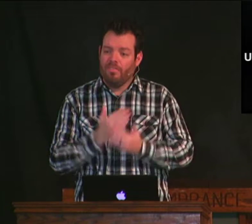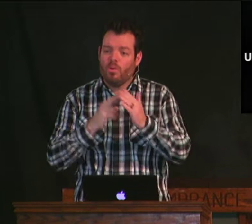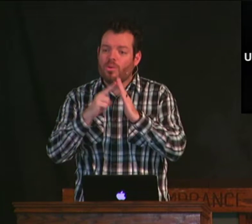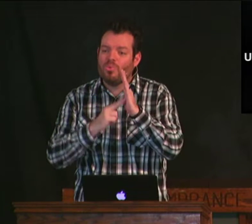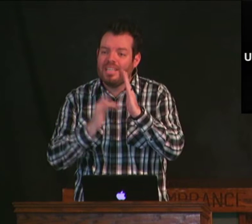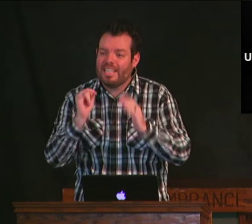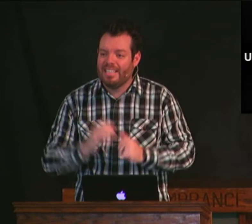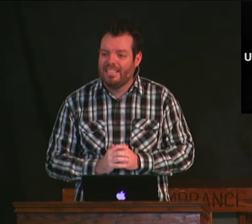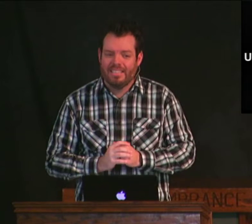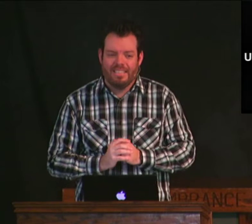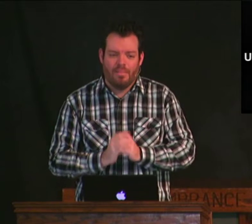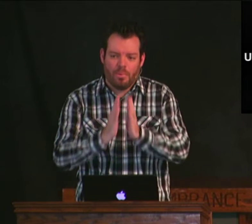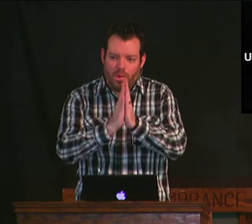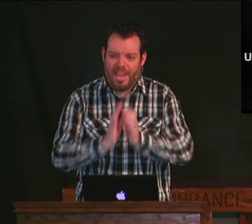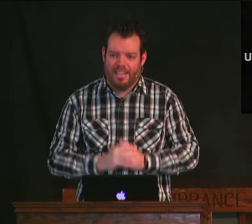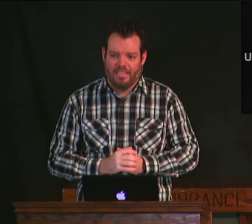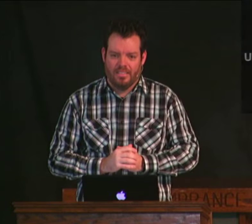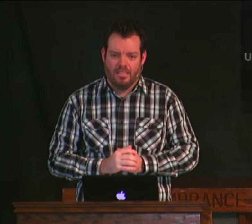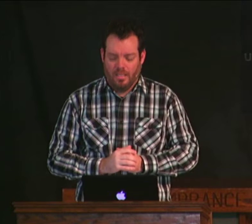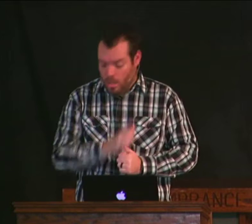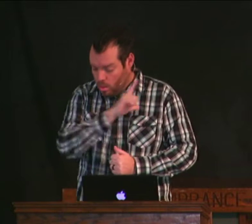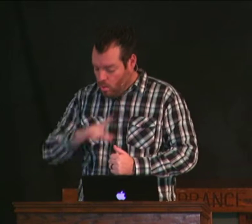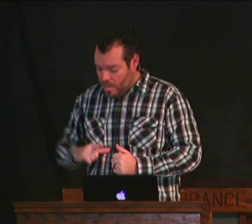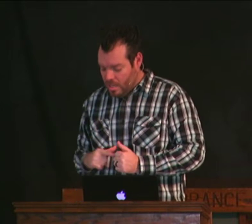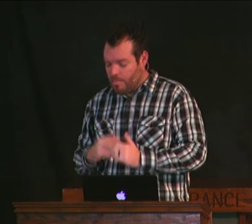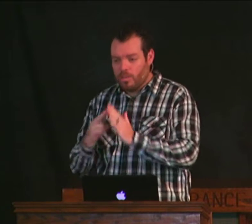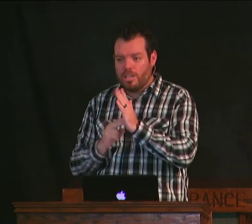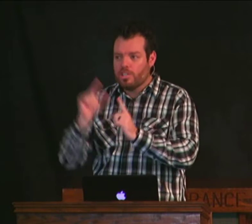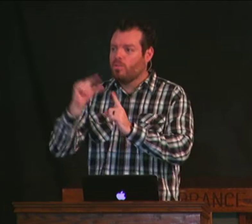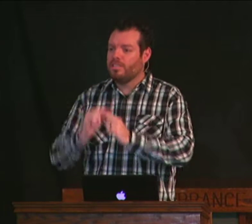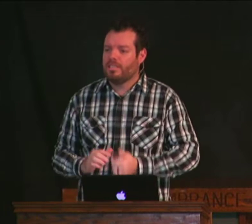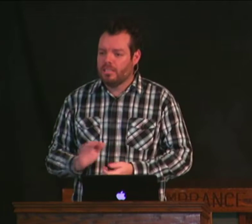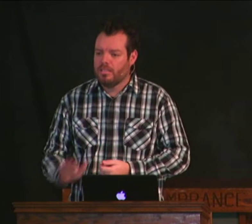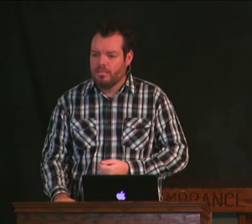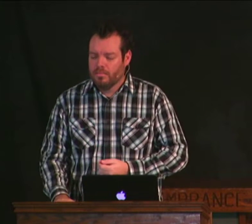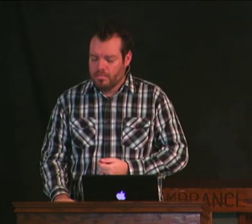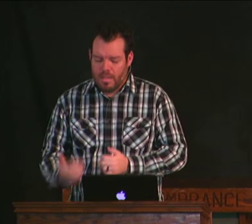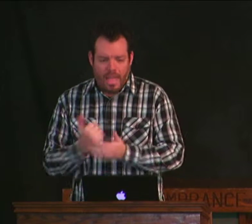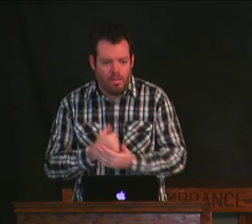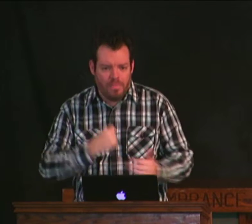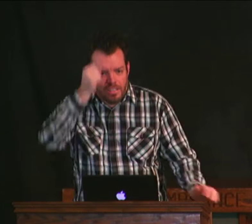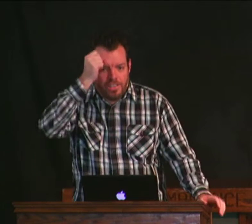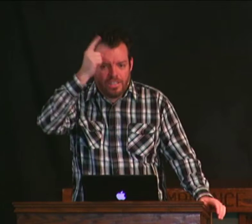Before you read it, pray, Lord, I'm going to read your words. Help me understand